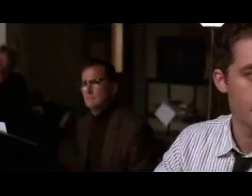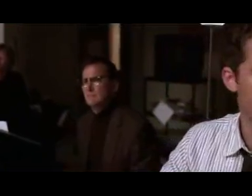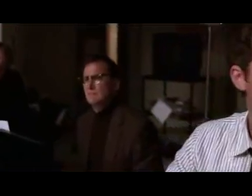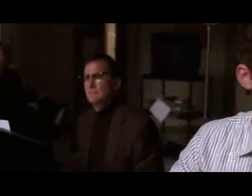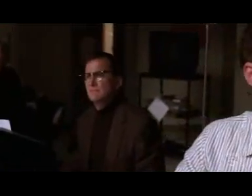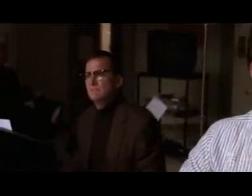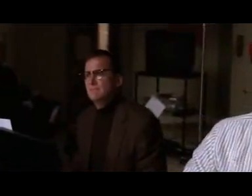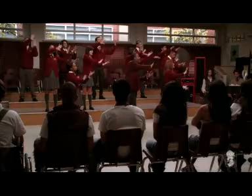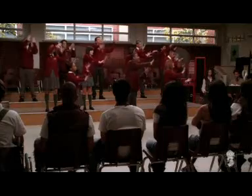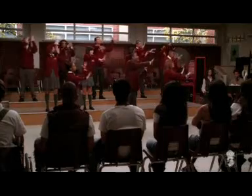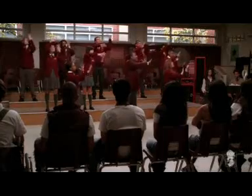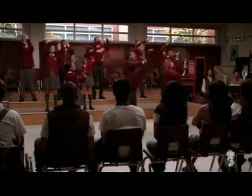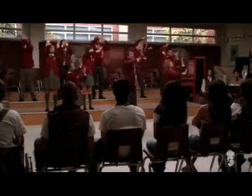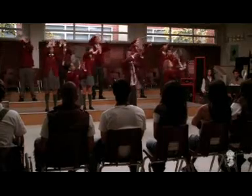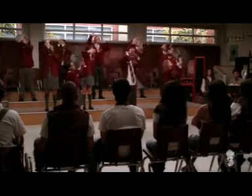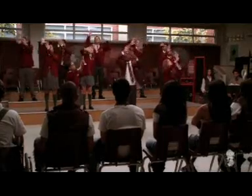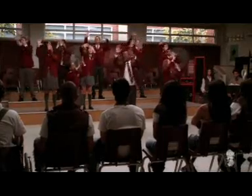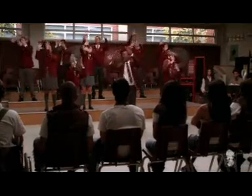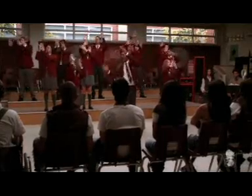Above earth's only sky